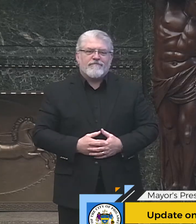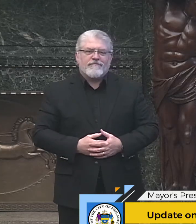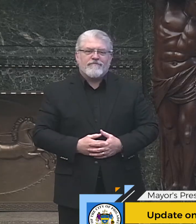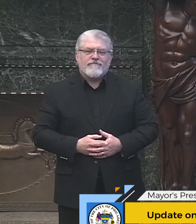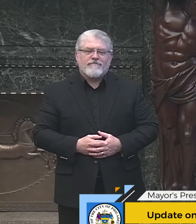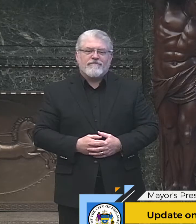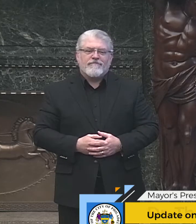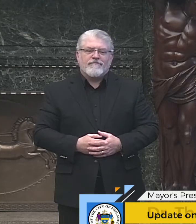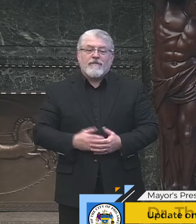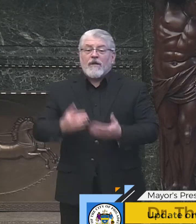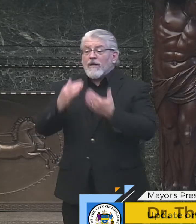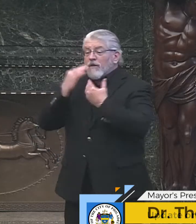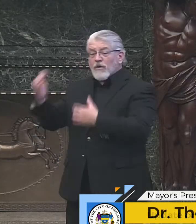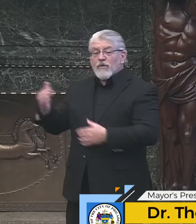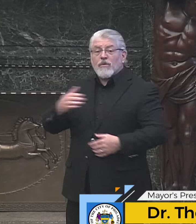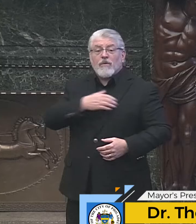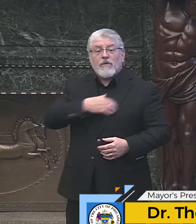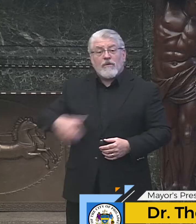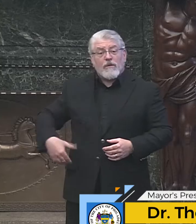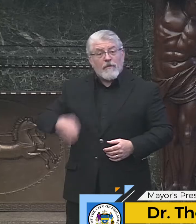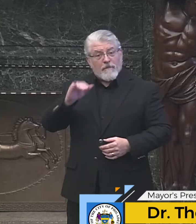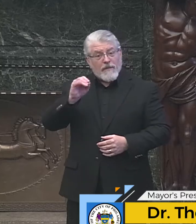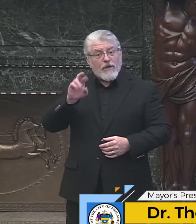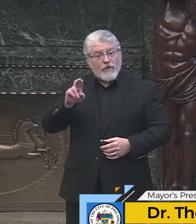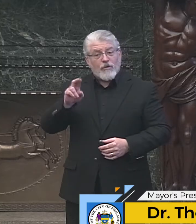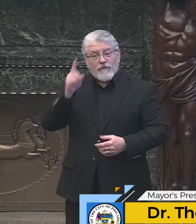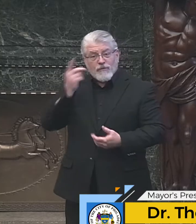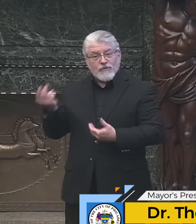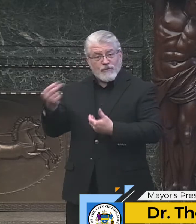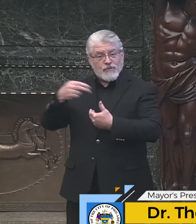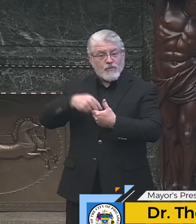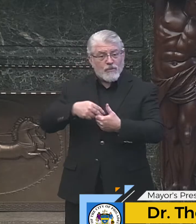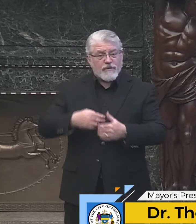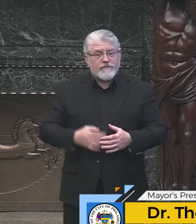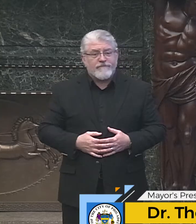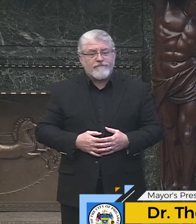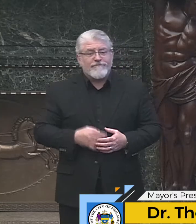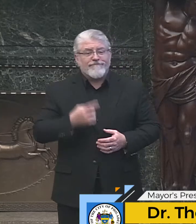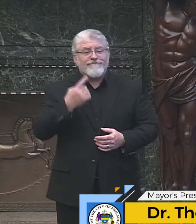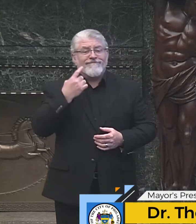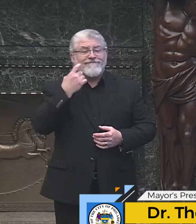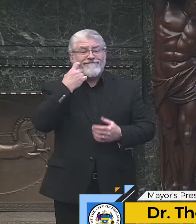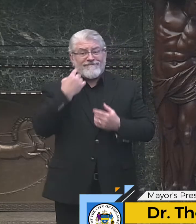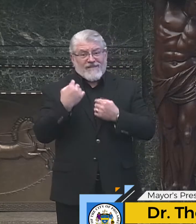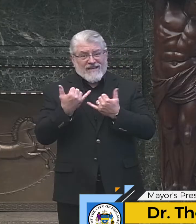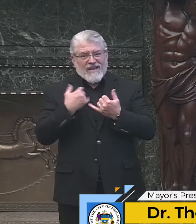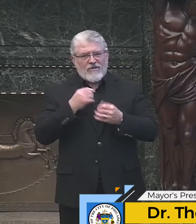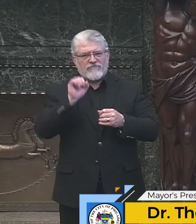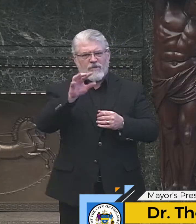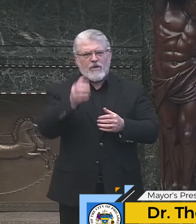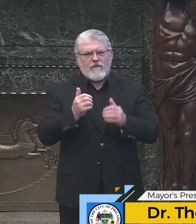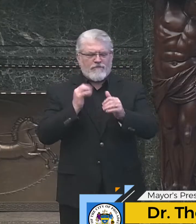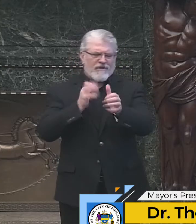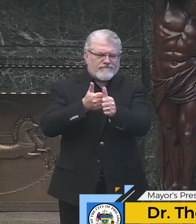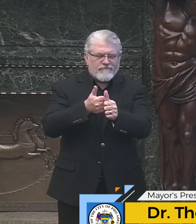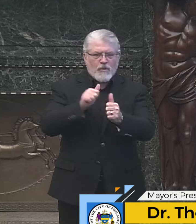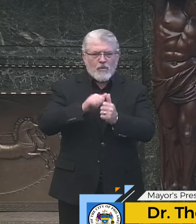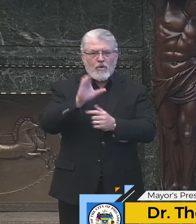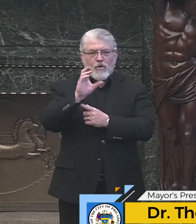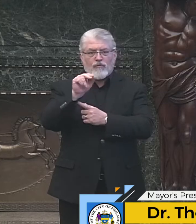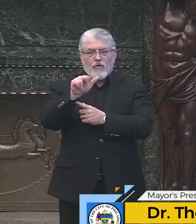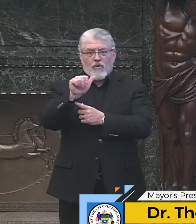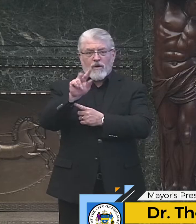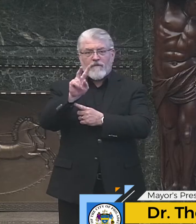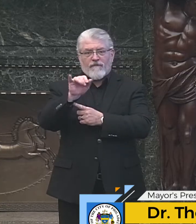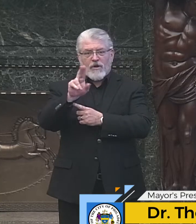Thank you, Mayor, and thank you for joining. I'm going to give you the latest on the spread of the coronavirus here in Philadelphia, then an update on testing, and then a little bit about our